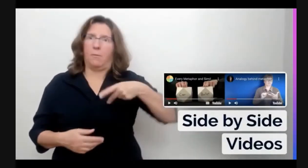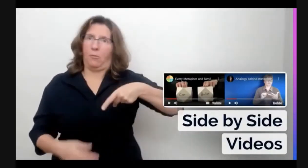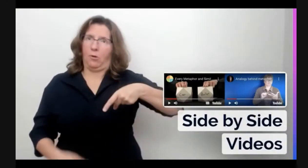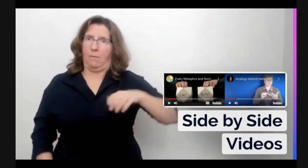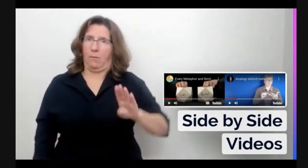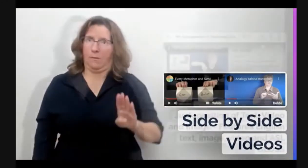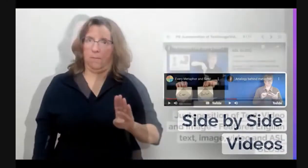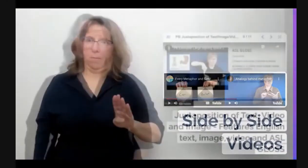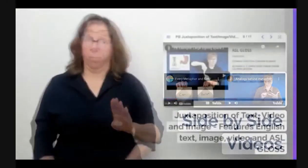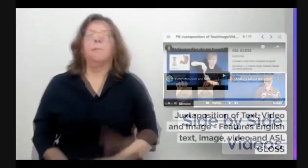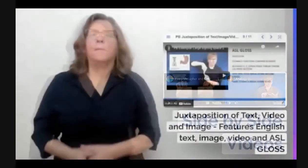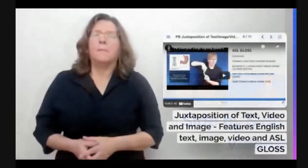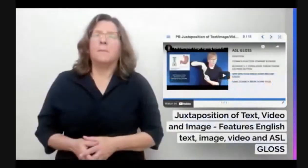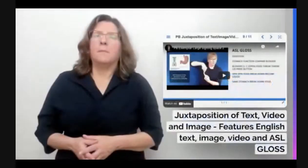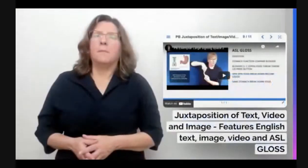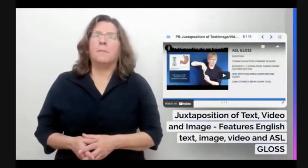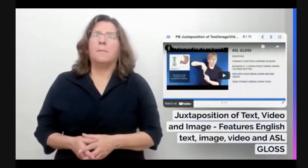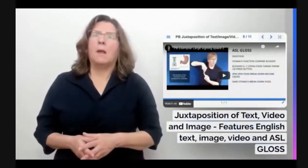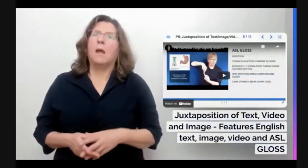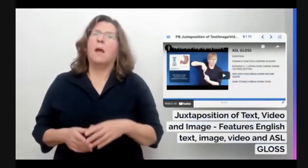with any PressBooks tools.